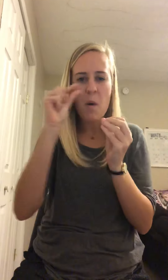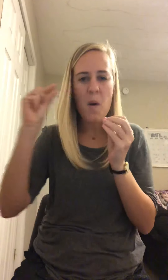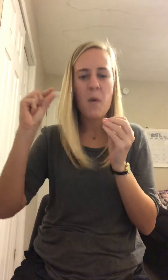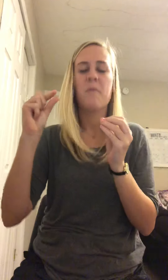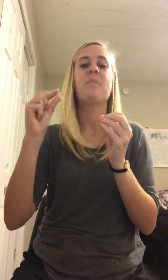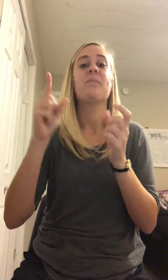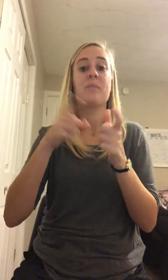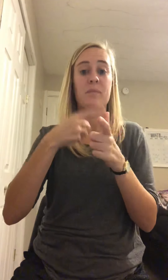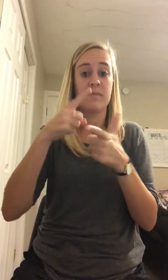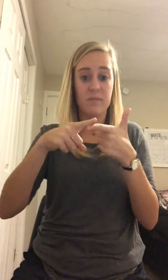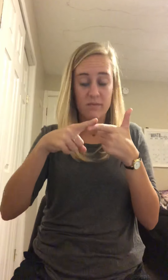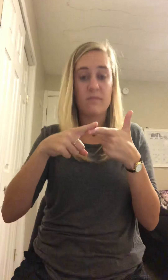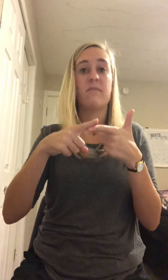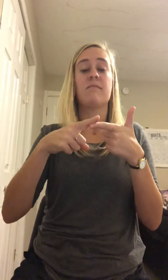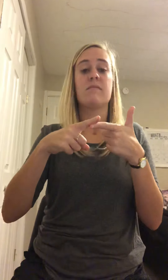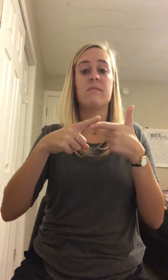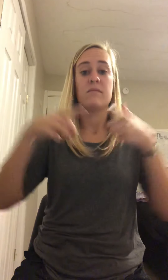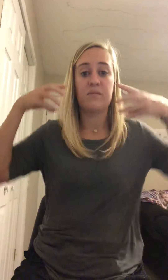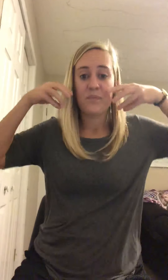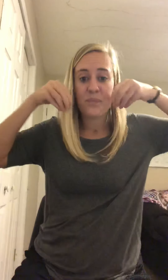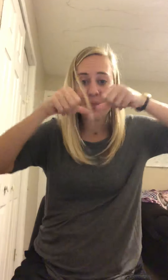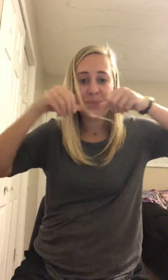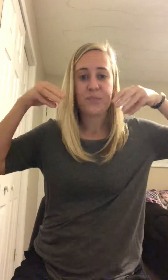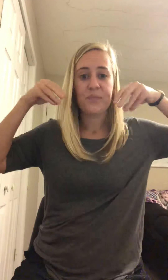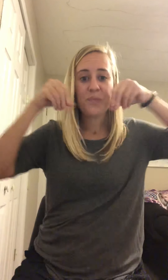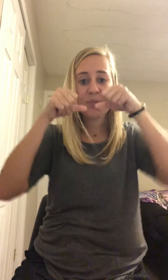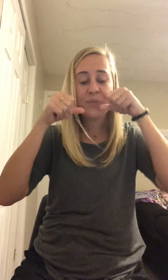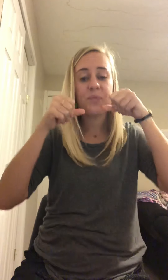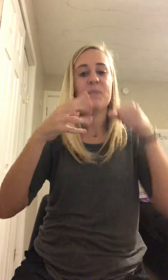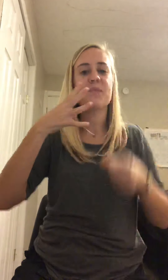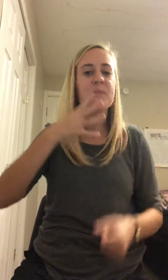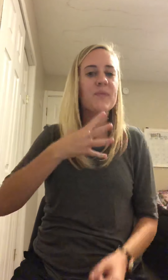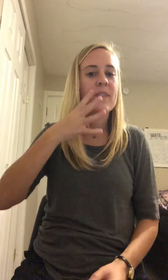digestion begins, especially with sugars, using saliva.